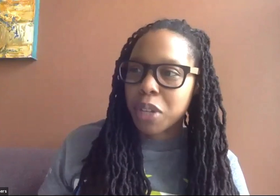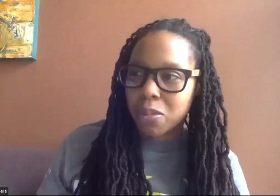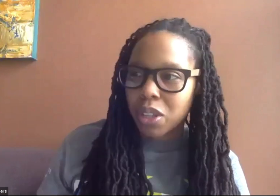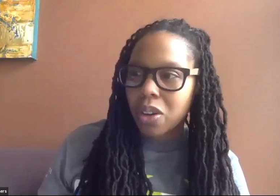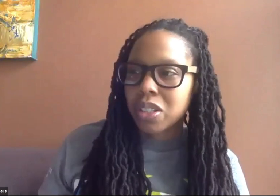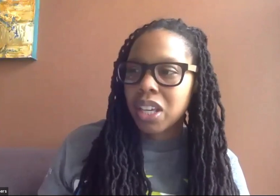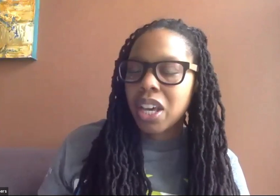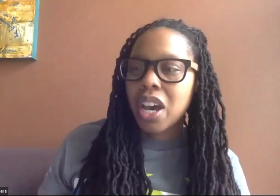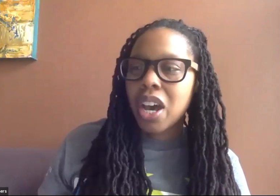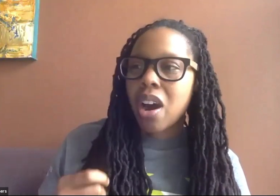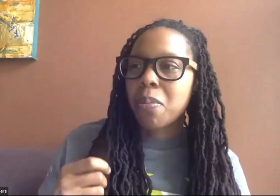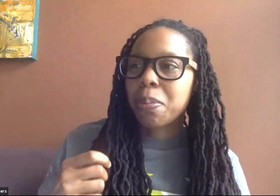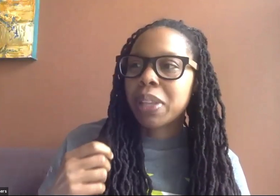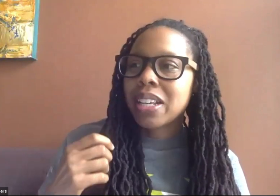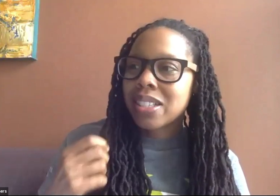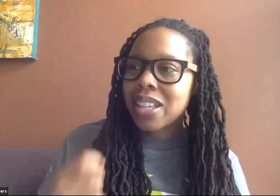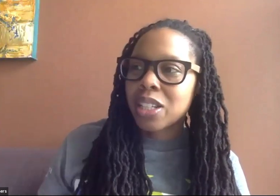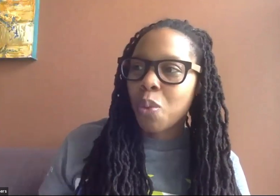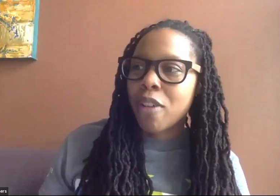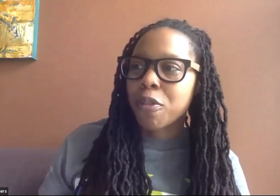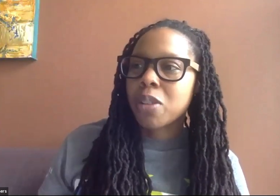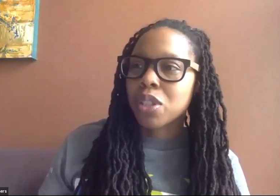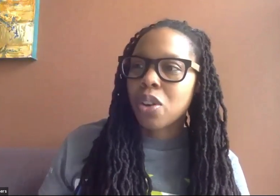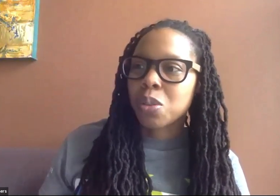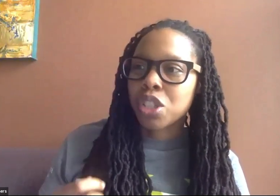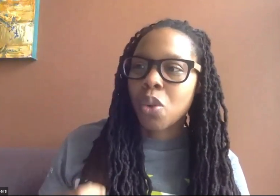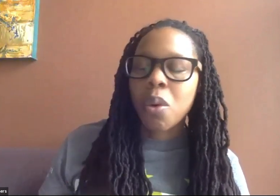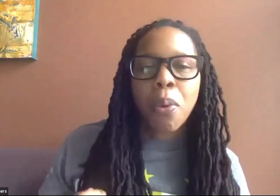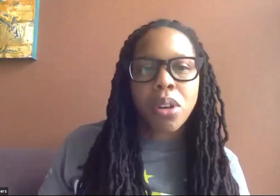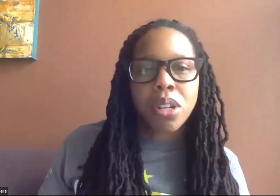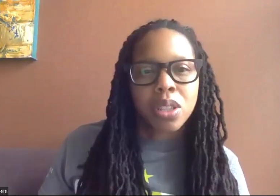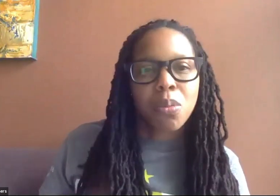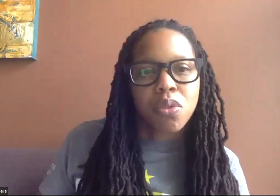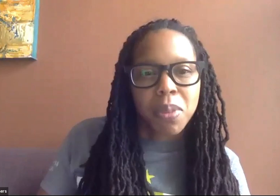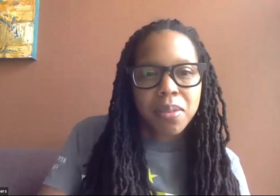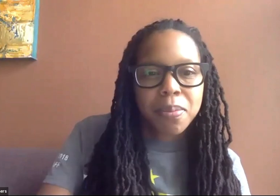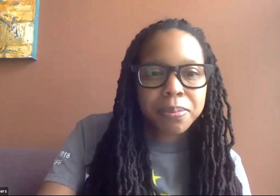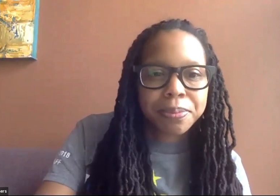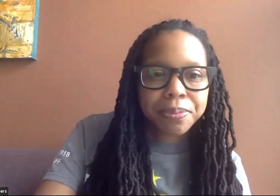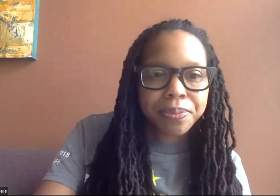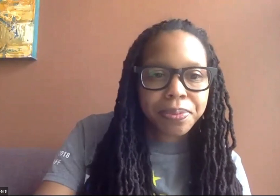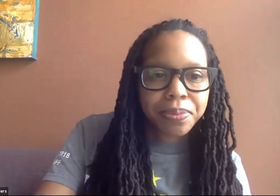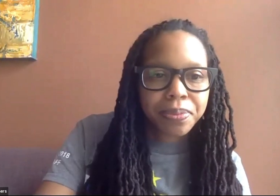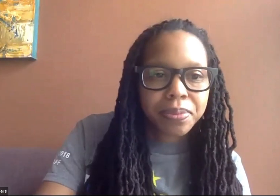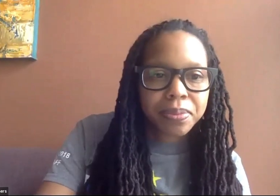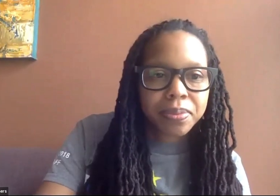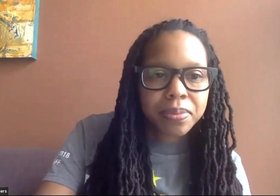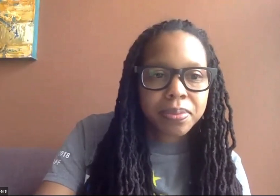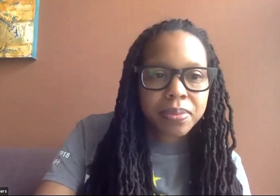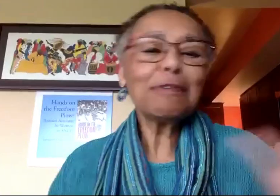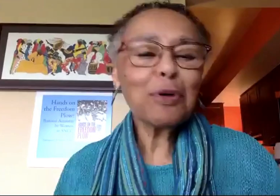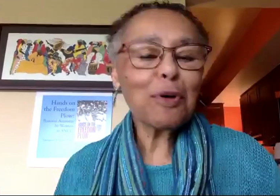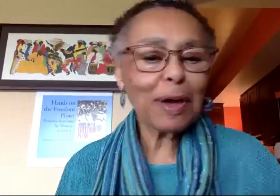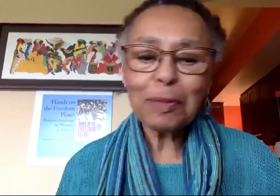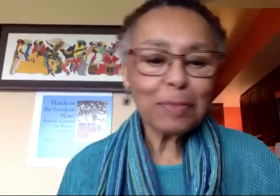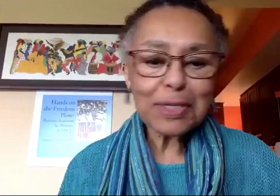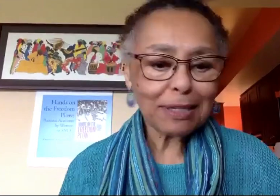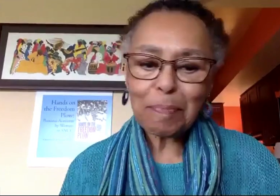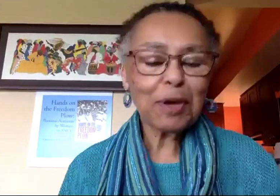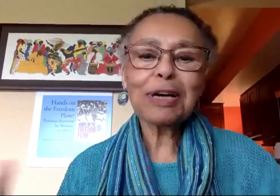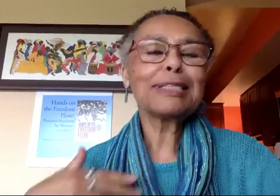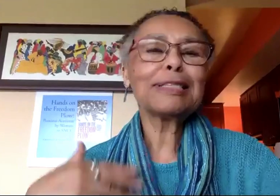of freedom songs. Please tell us why freedom songs were so important to the movement. Yeah, I mean, I love talking about